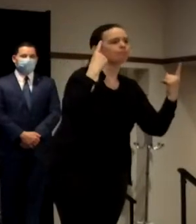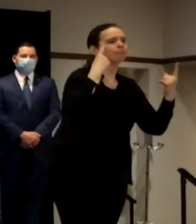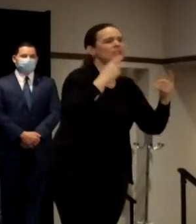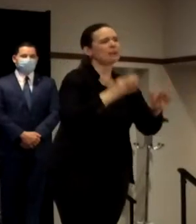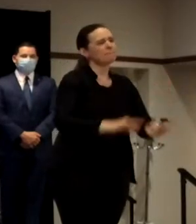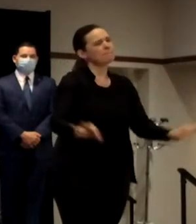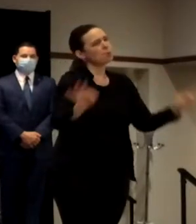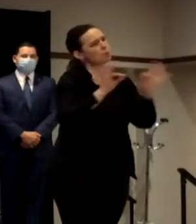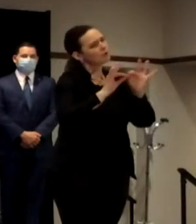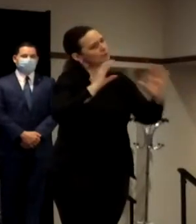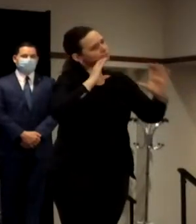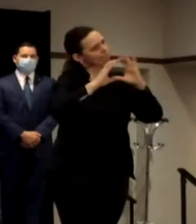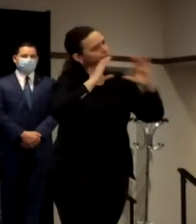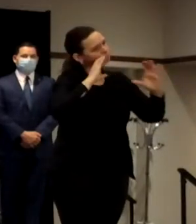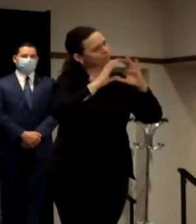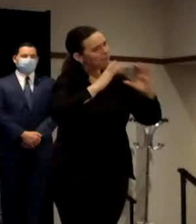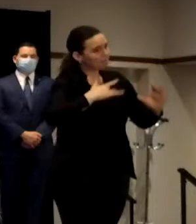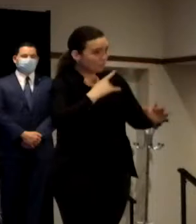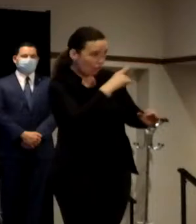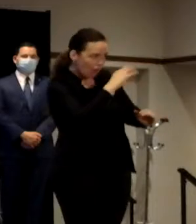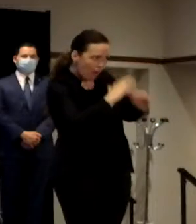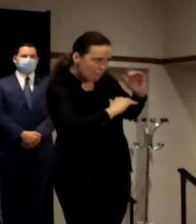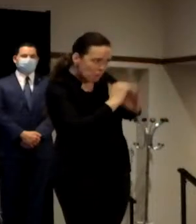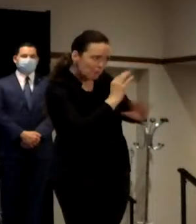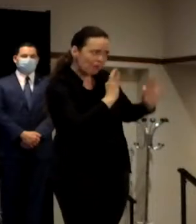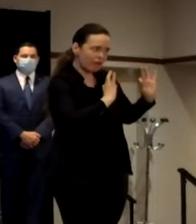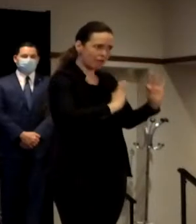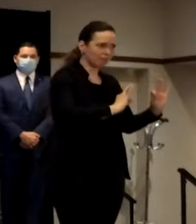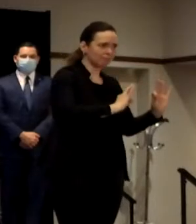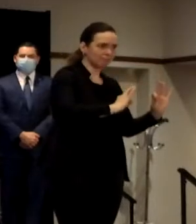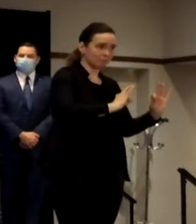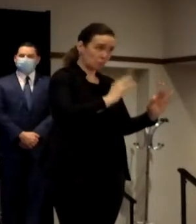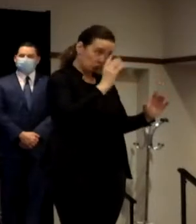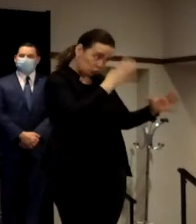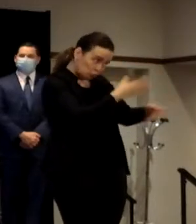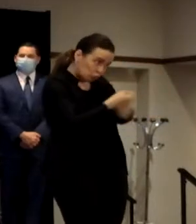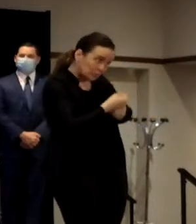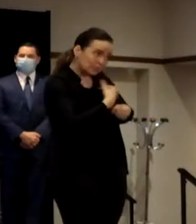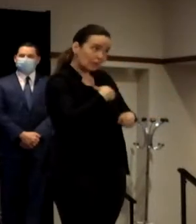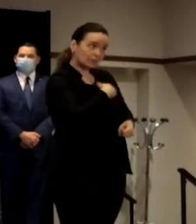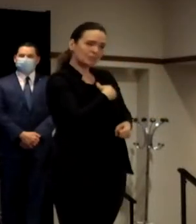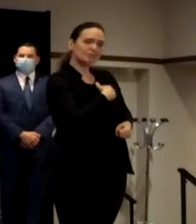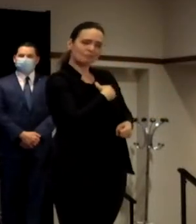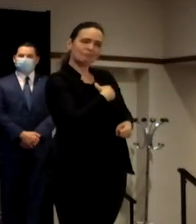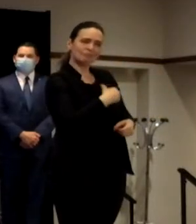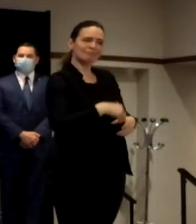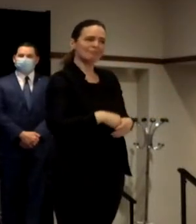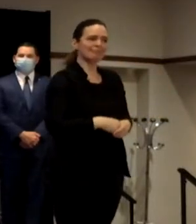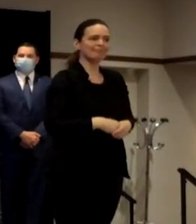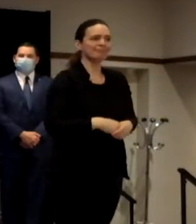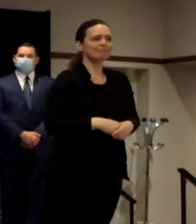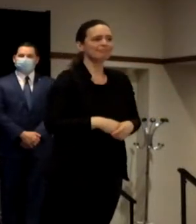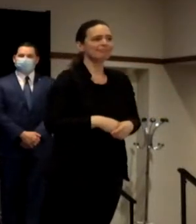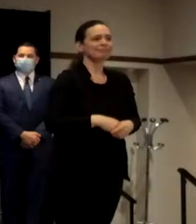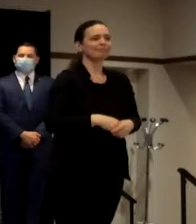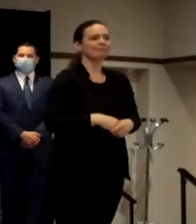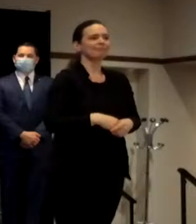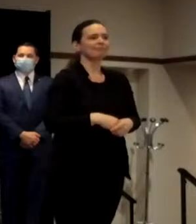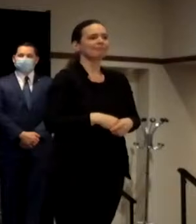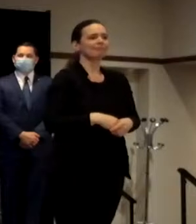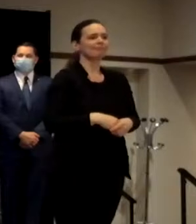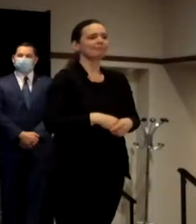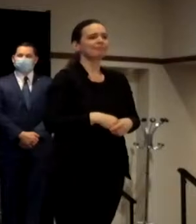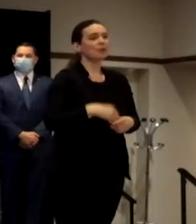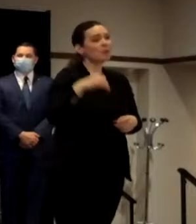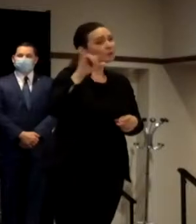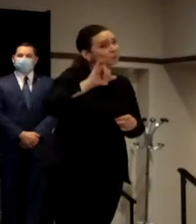very comfortable that they will be continue to work with us in making that, and also with other stakeholders like parents and staff, to make